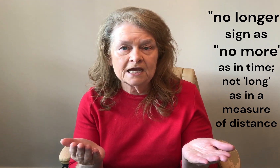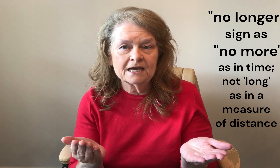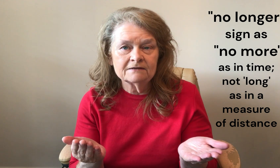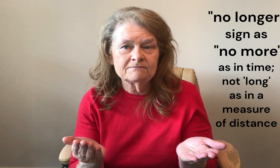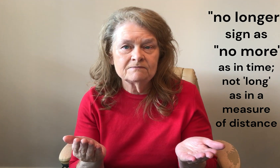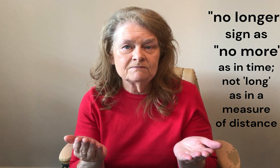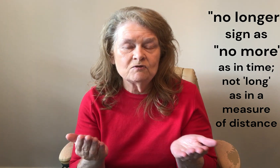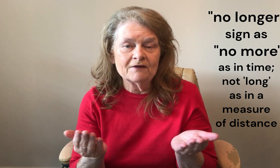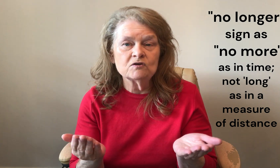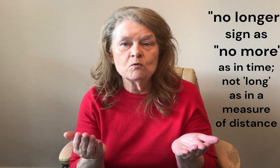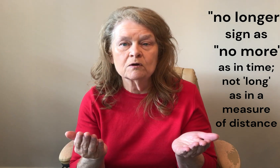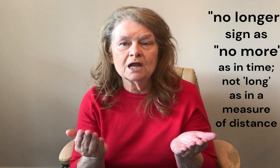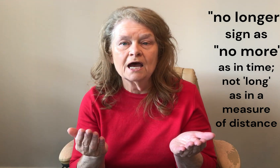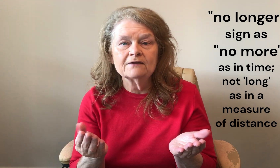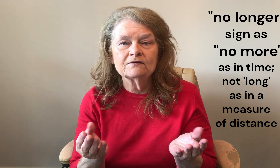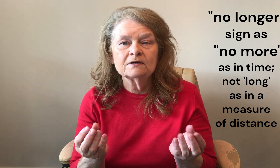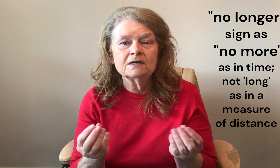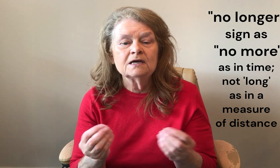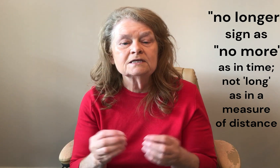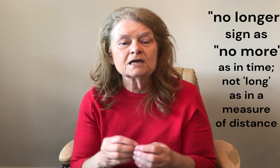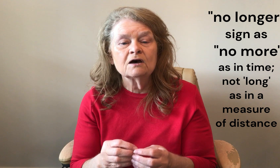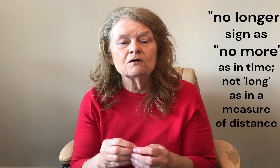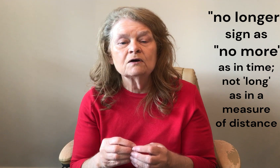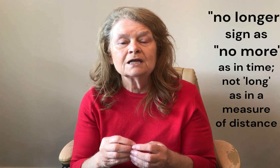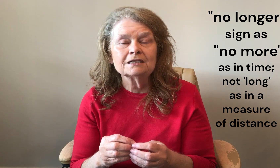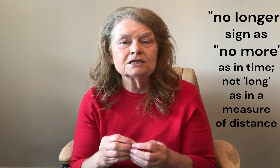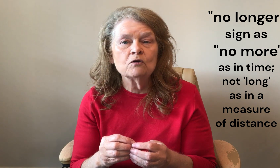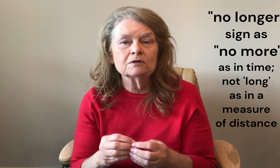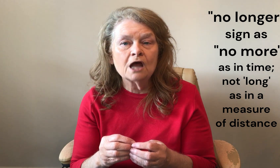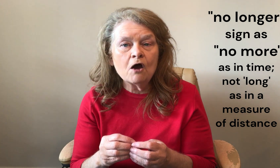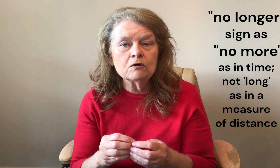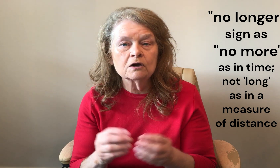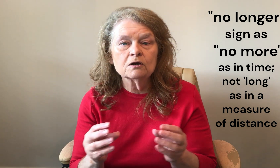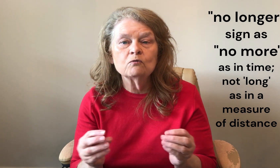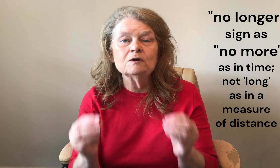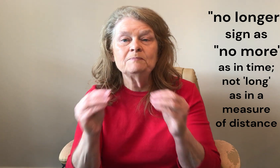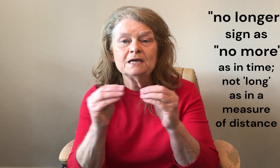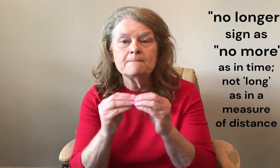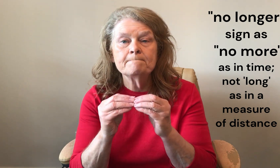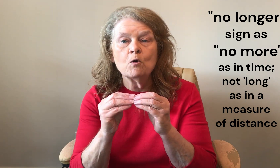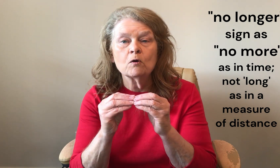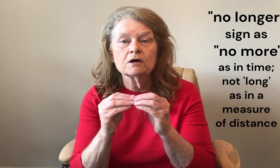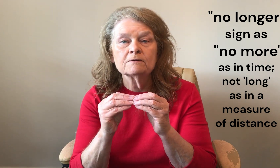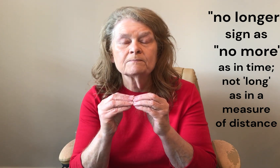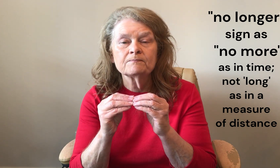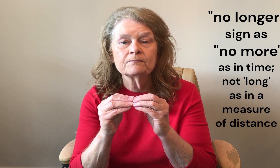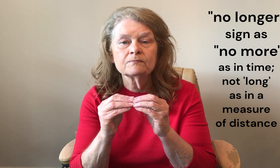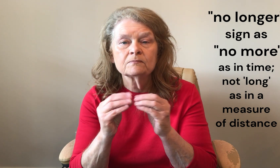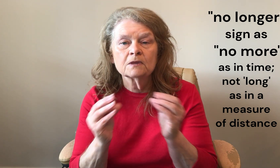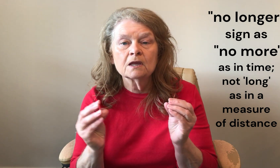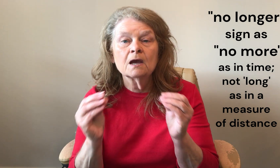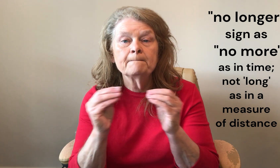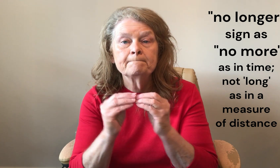dead, you have no more life. So no longer would be more.